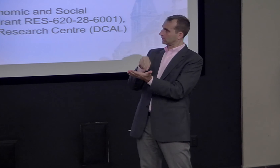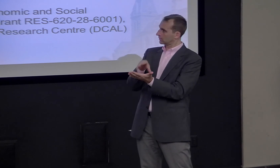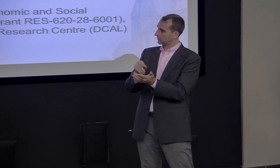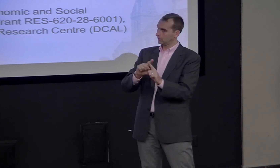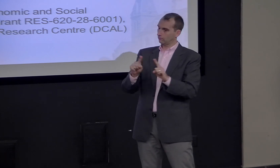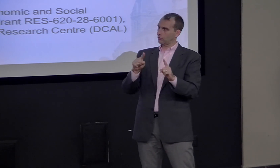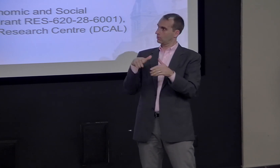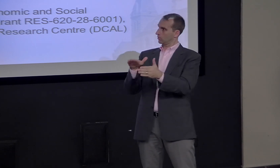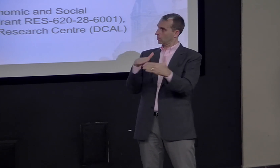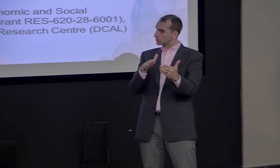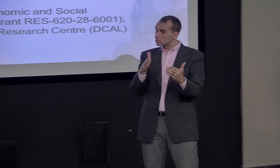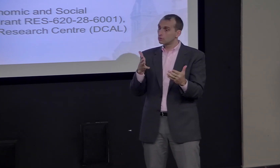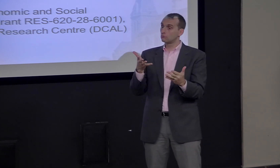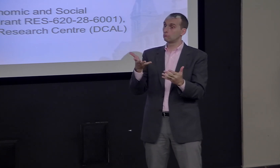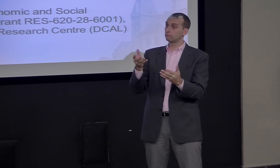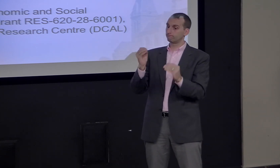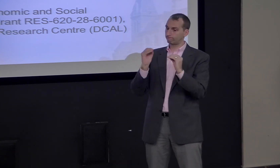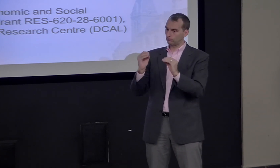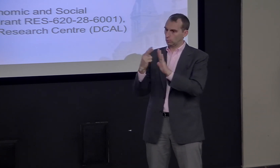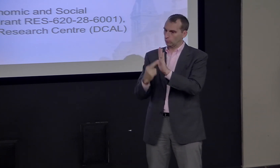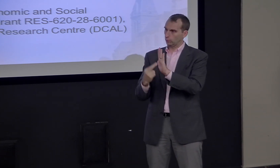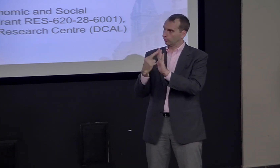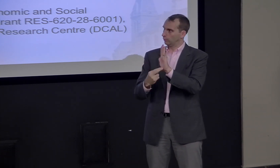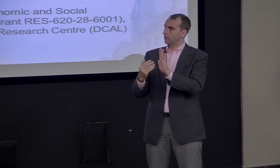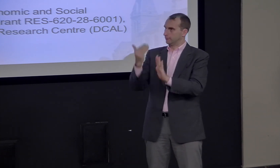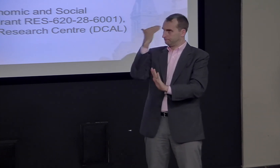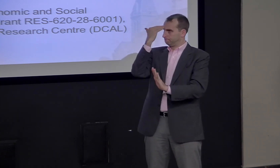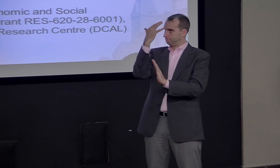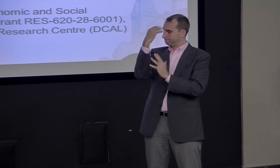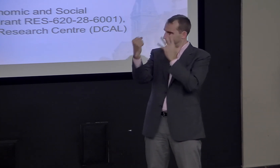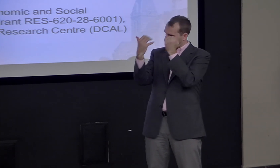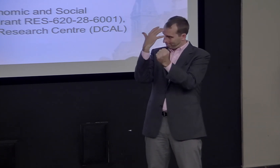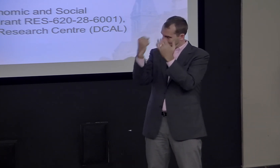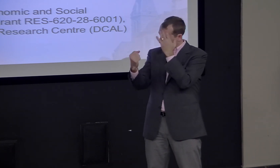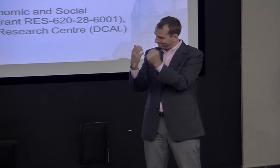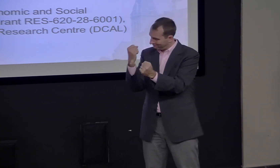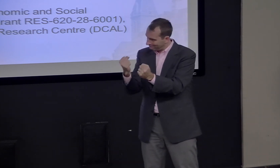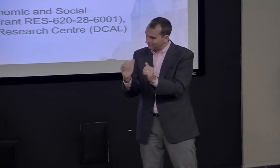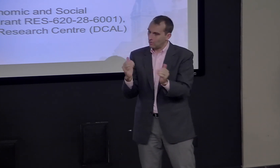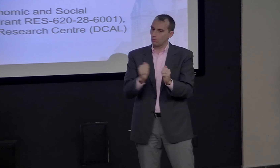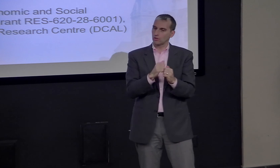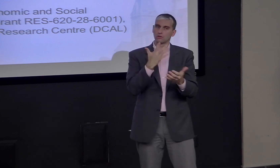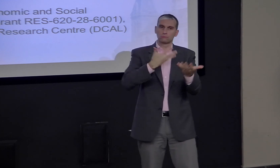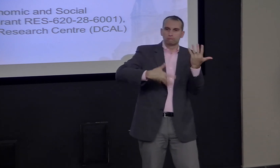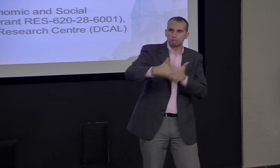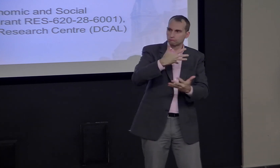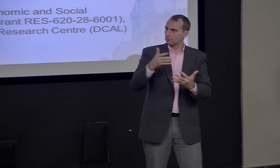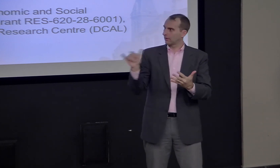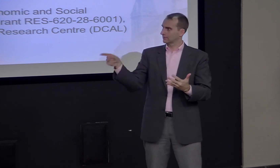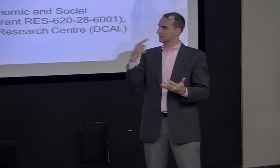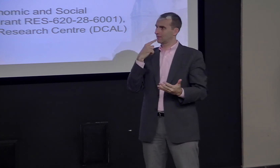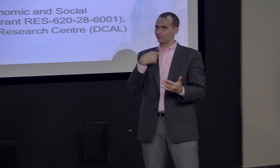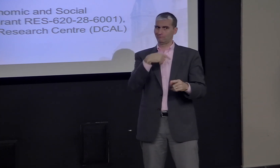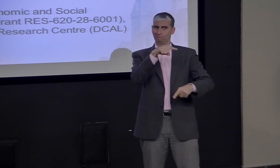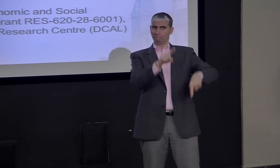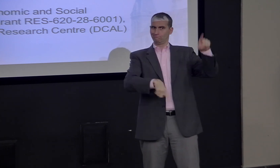the language by immersing yourself versus a classroom and memorizing rules